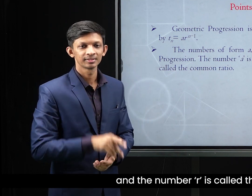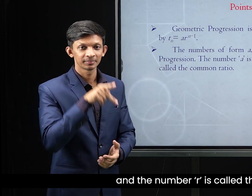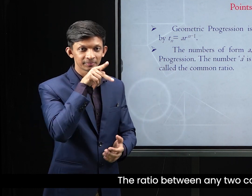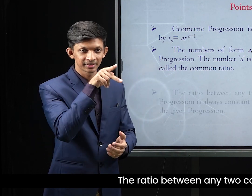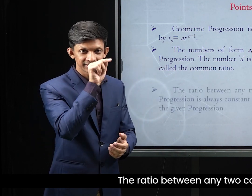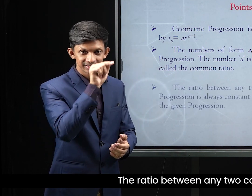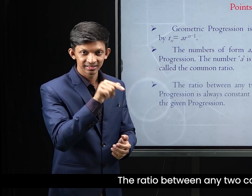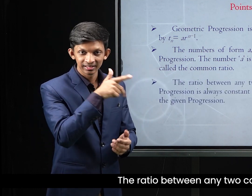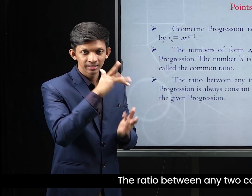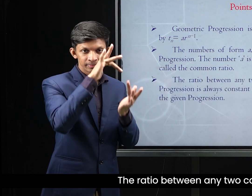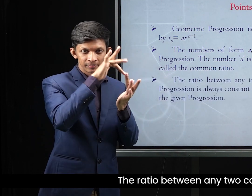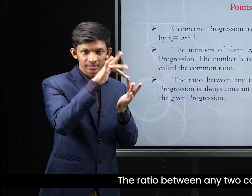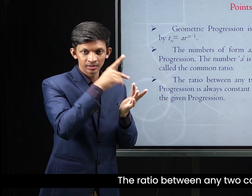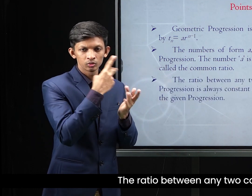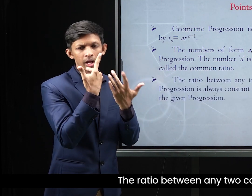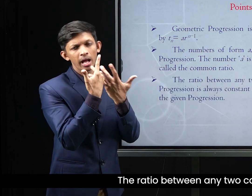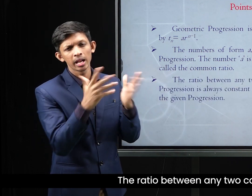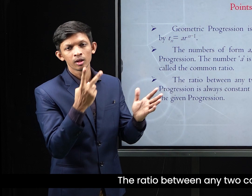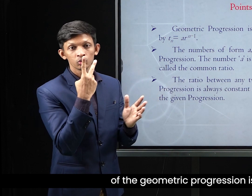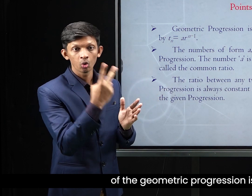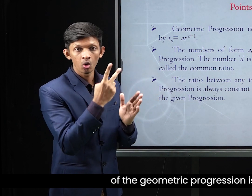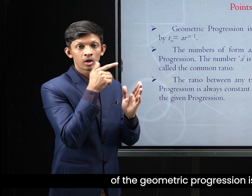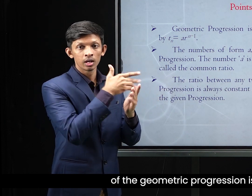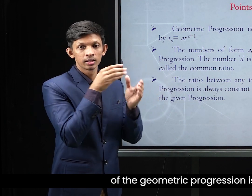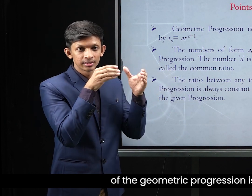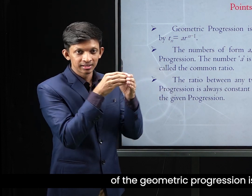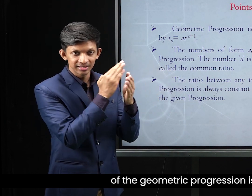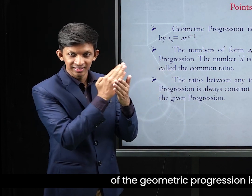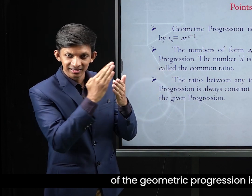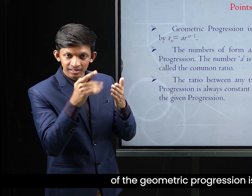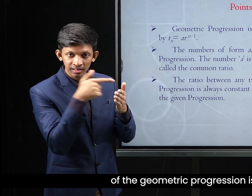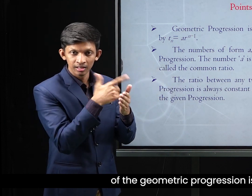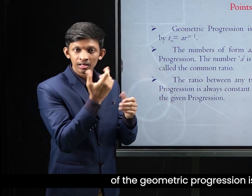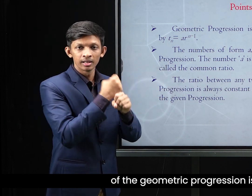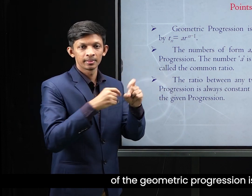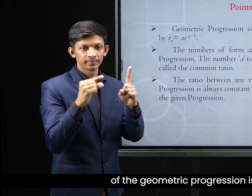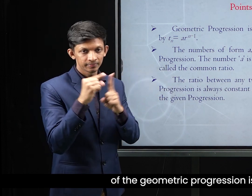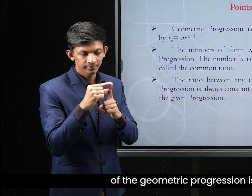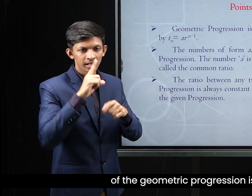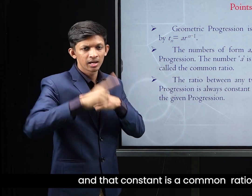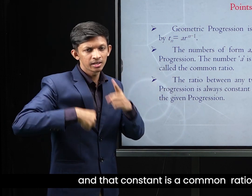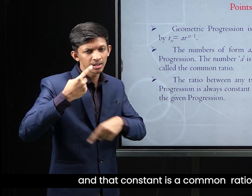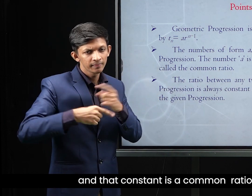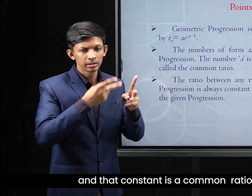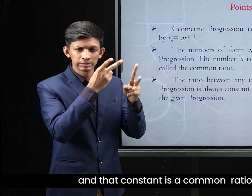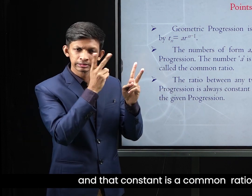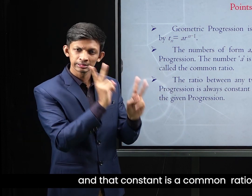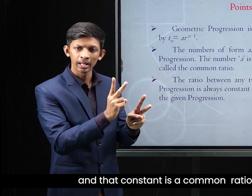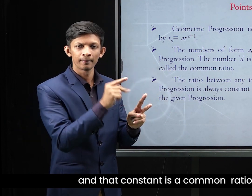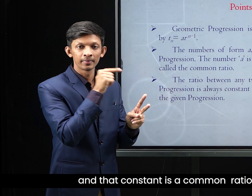The ratio between any two consecutive terms of the geometric progression is always constant, and that constant is the common